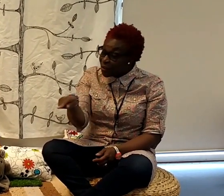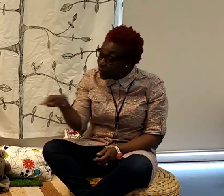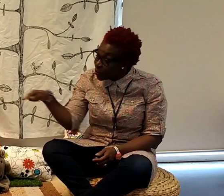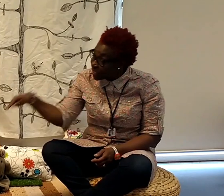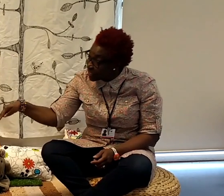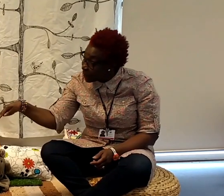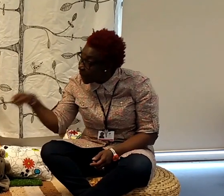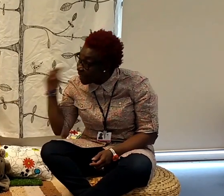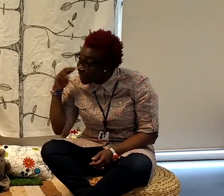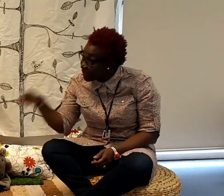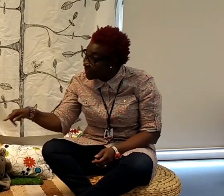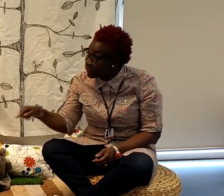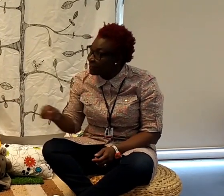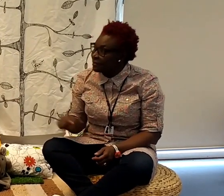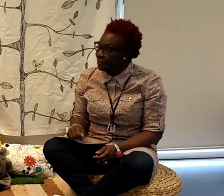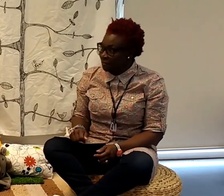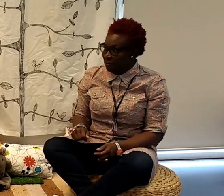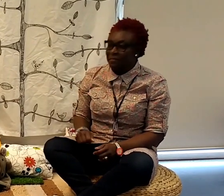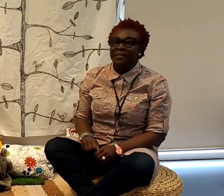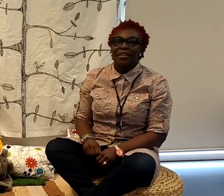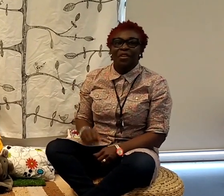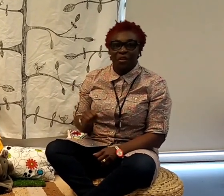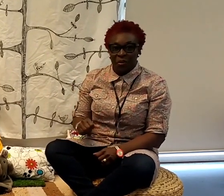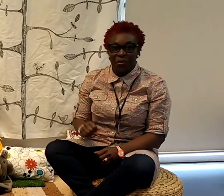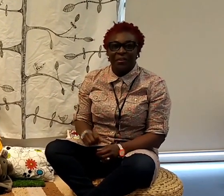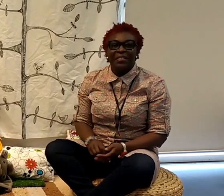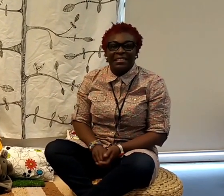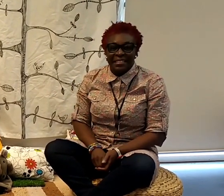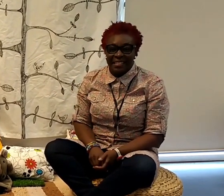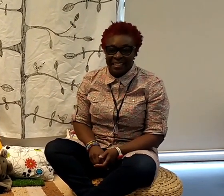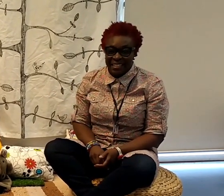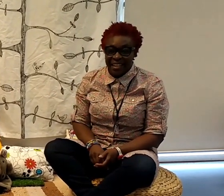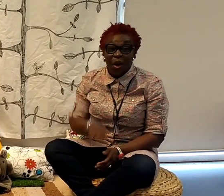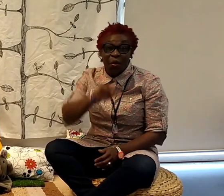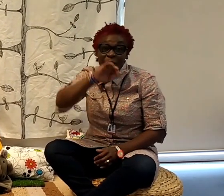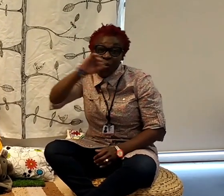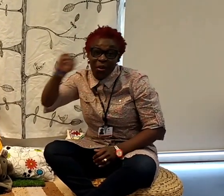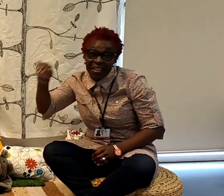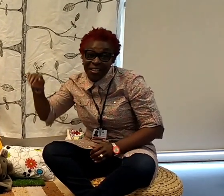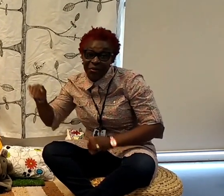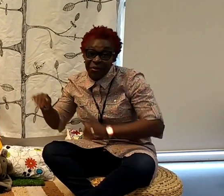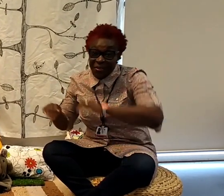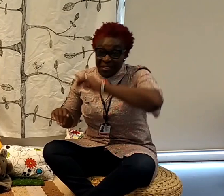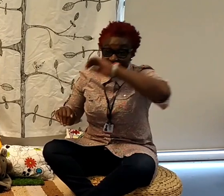Shall we have a look what is in the bag? Yes. Good.